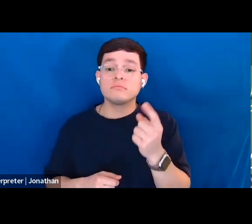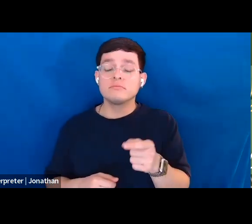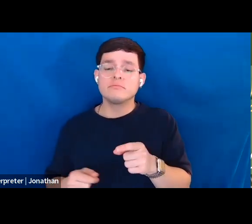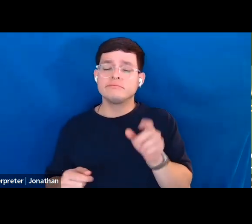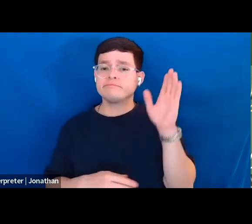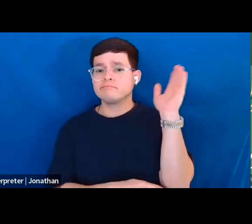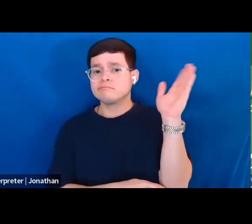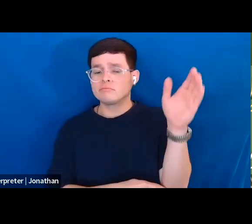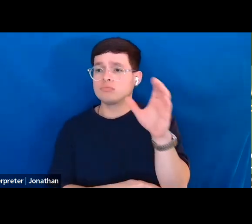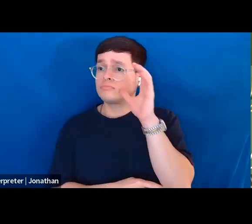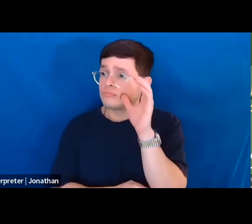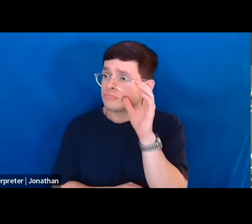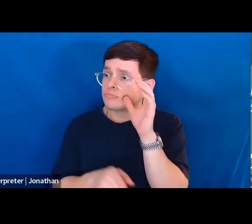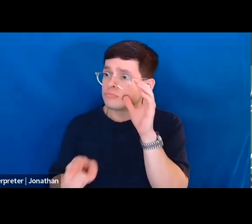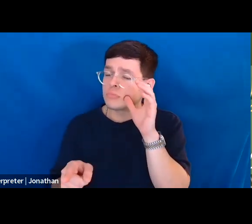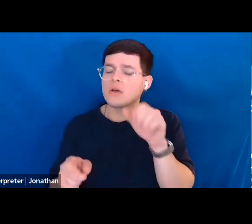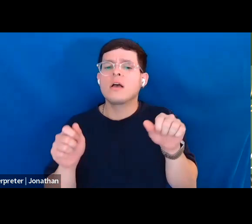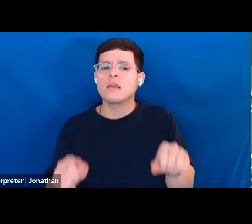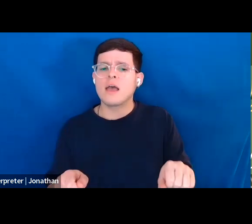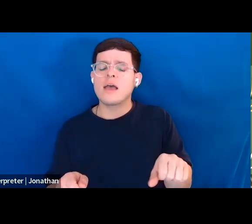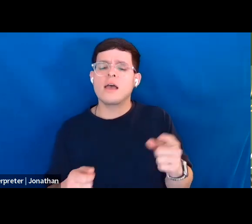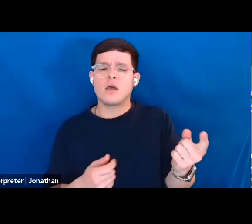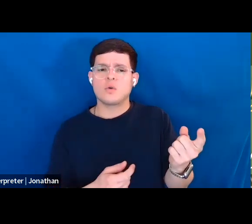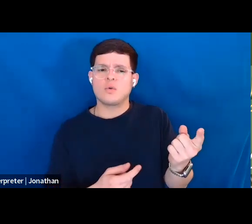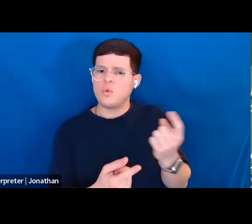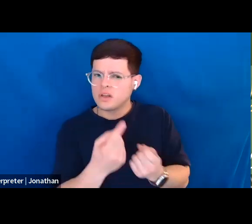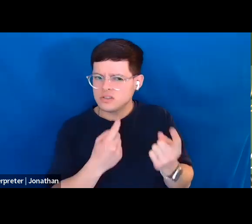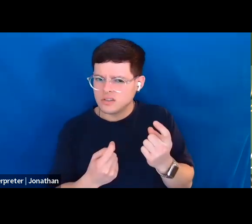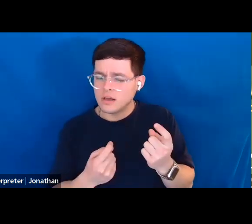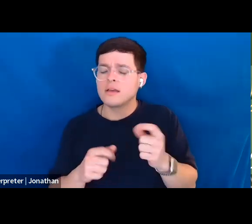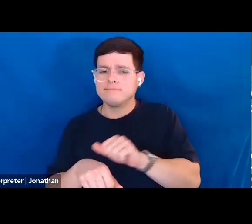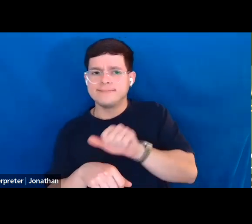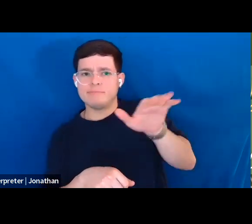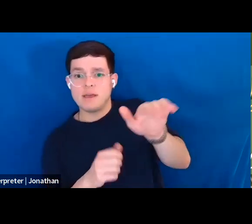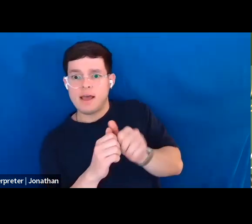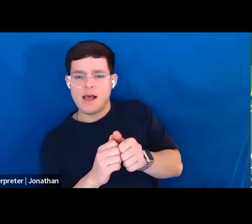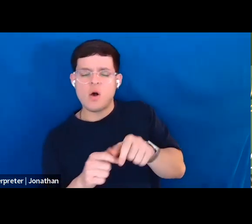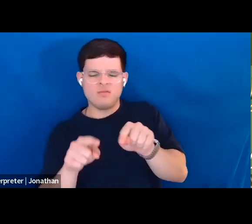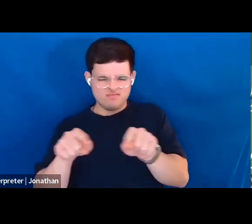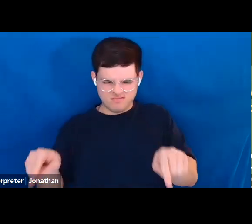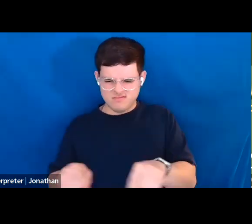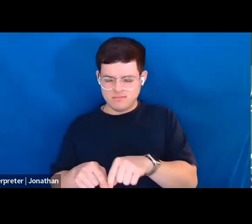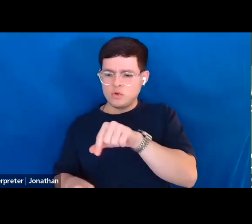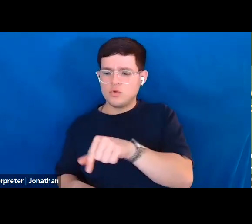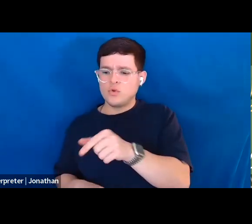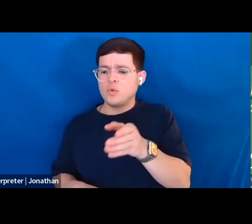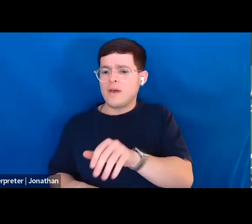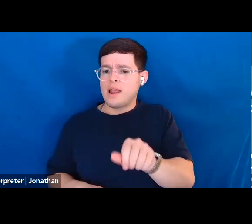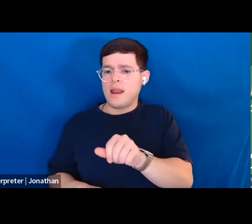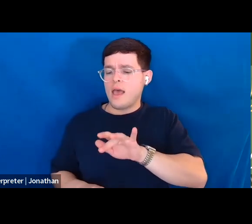the Q&A function throughout the webinar. We also have two ASL